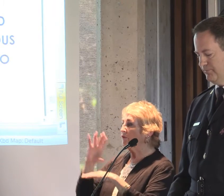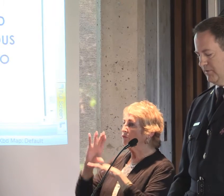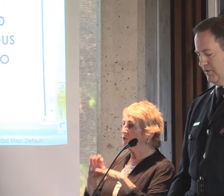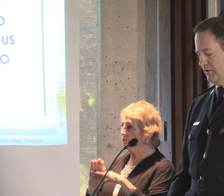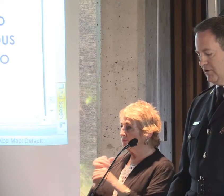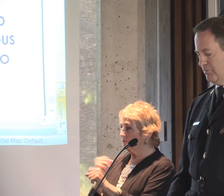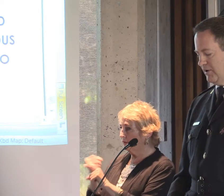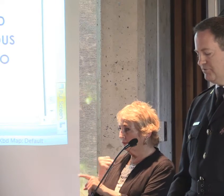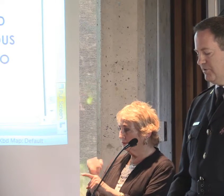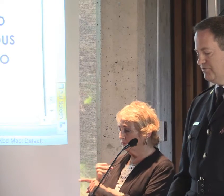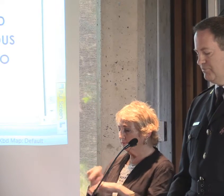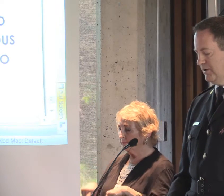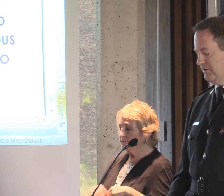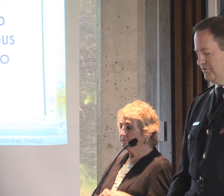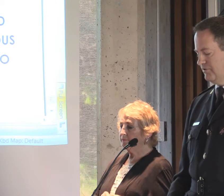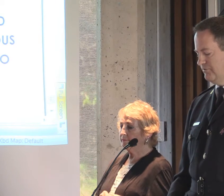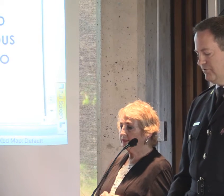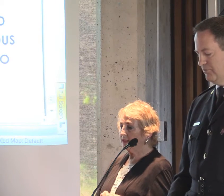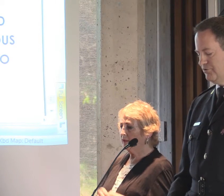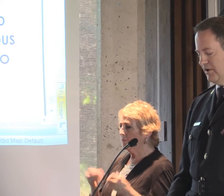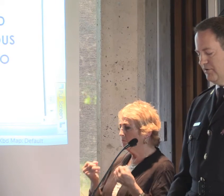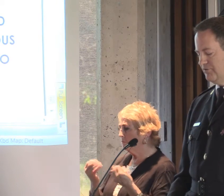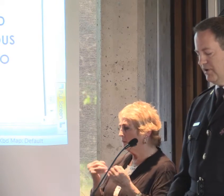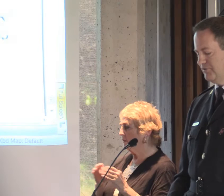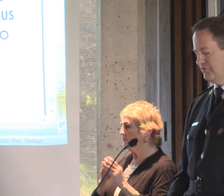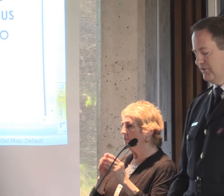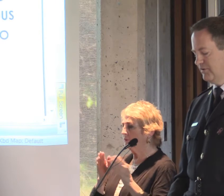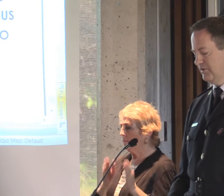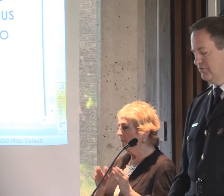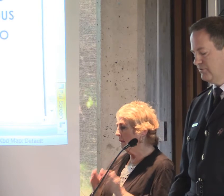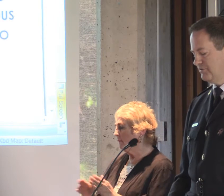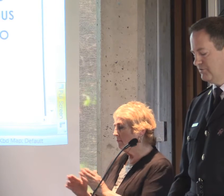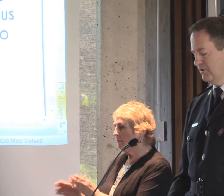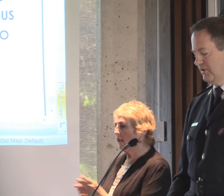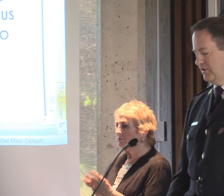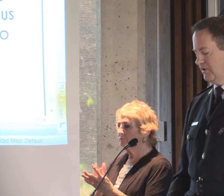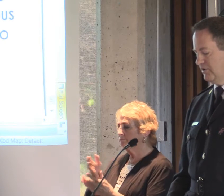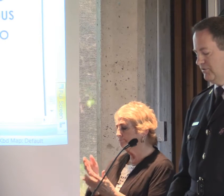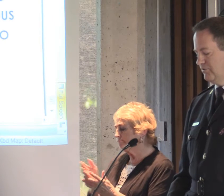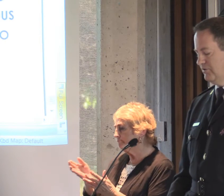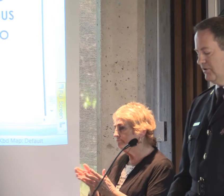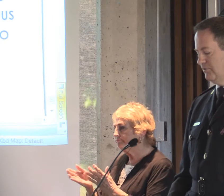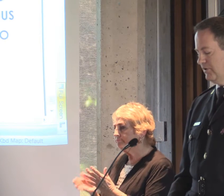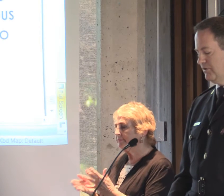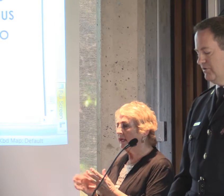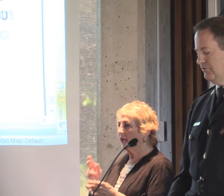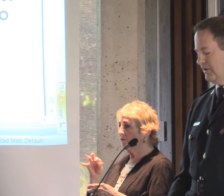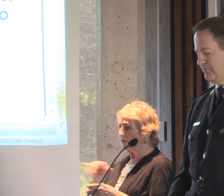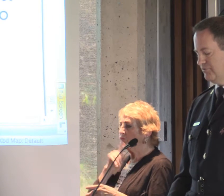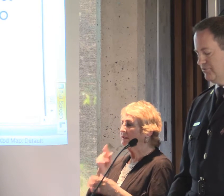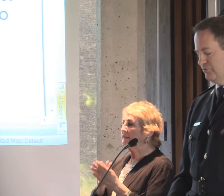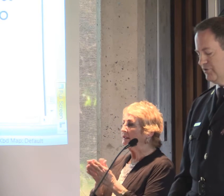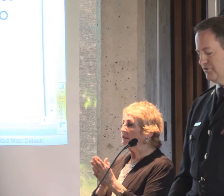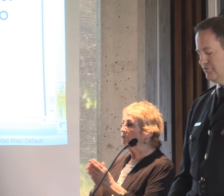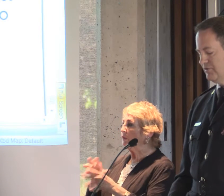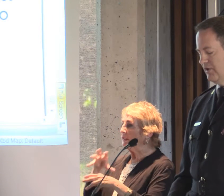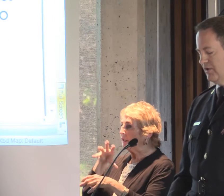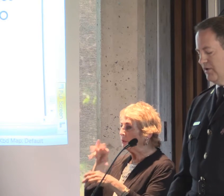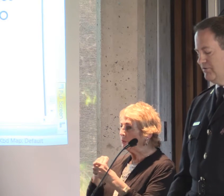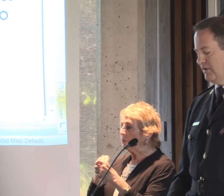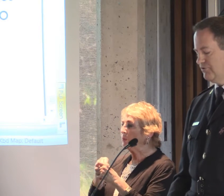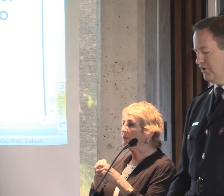province. The plan speaks to many initiatives in which the RNC has significant interest, including continued efforts to